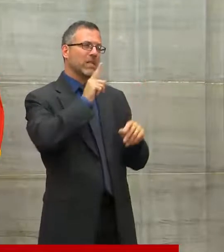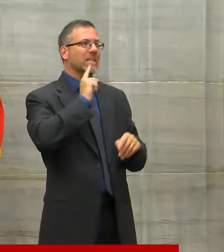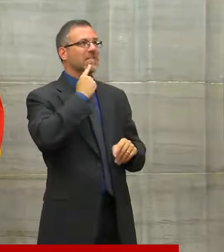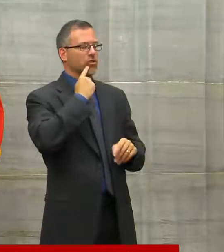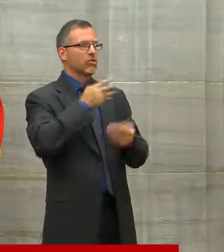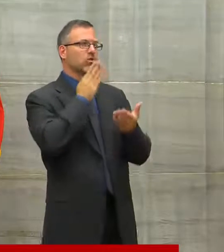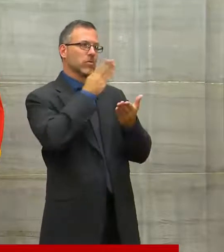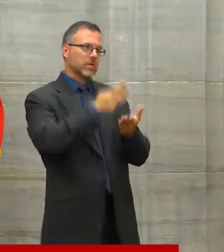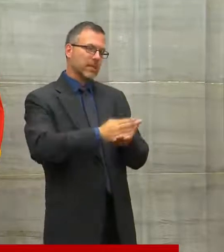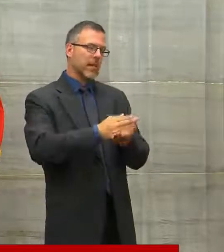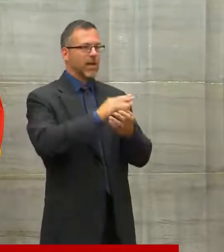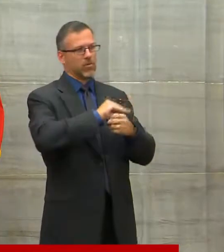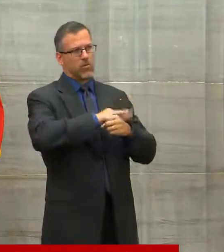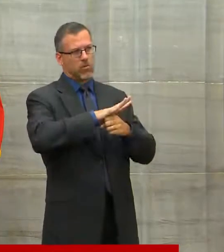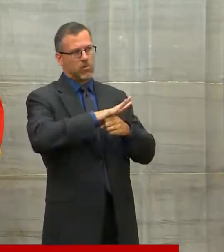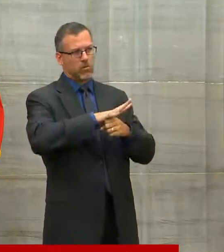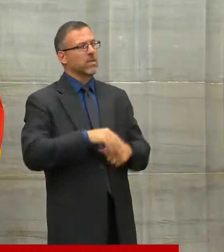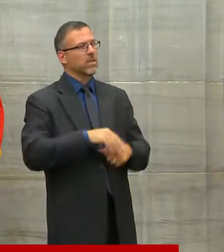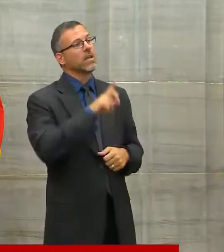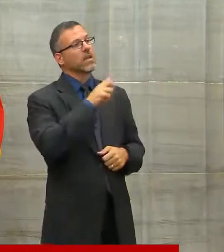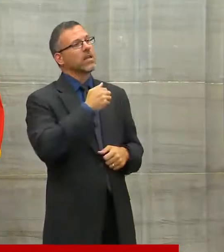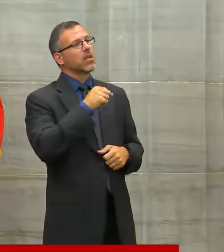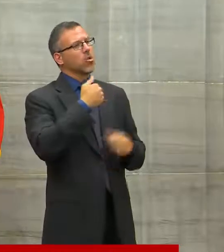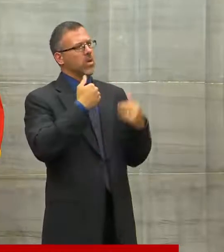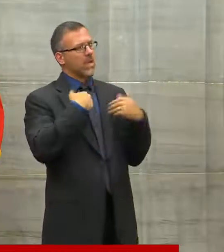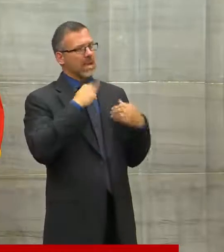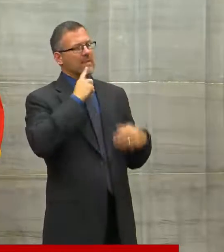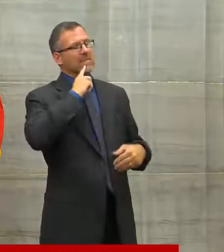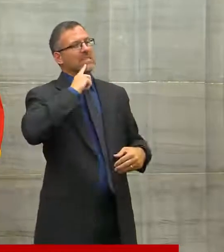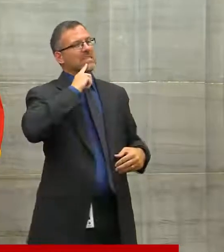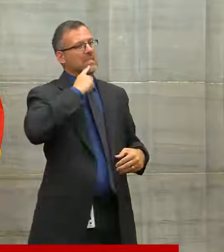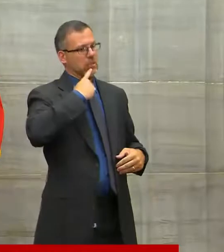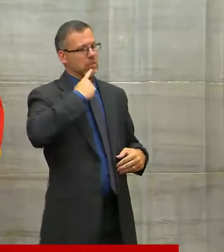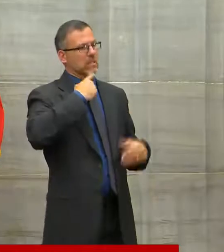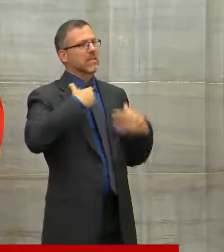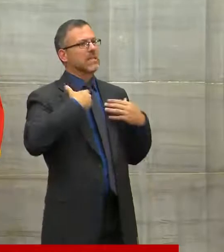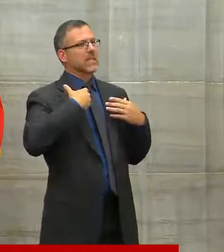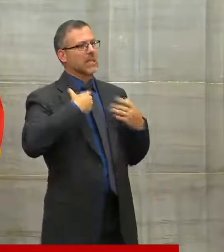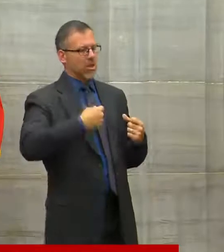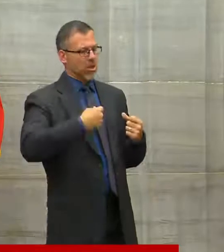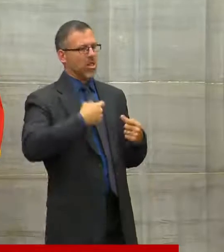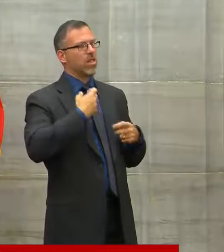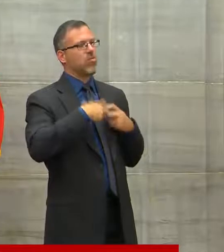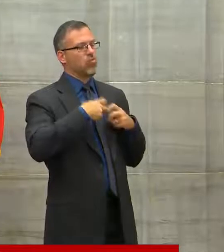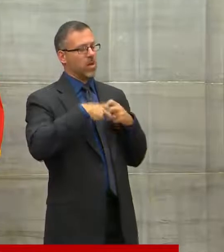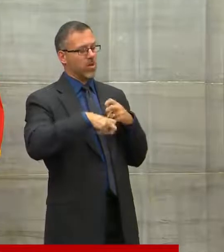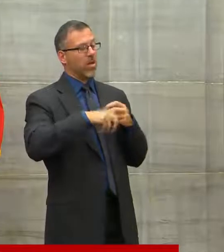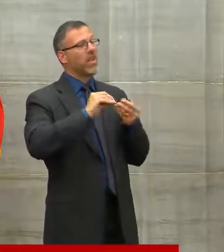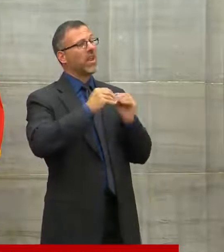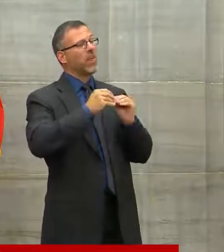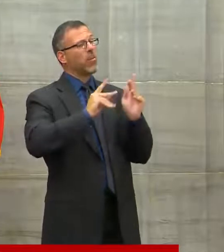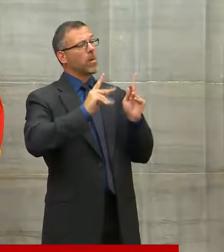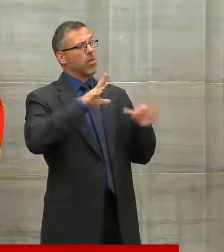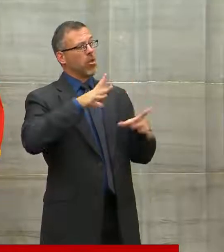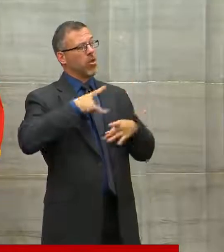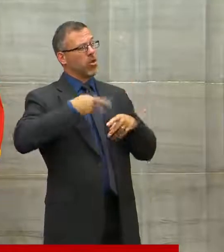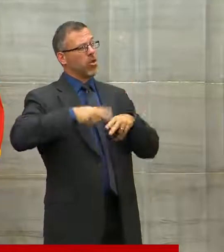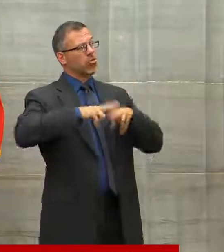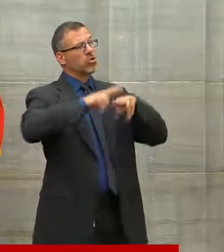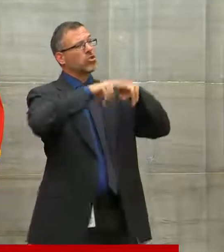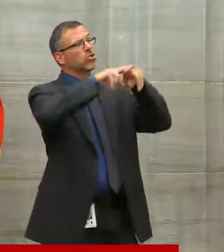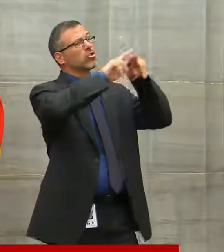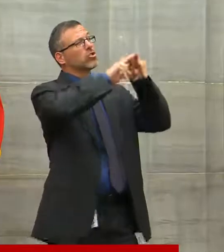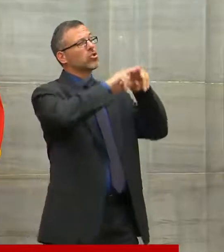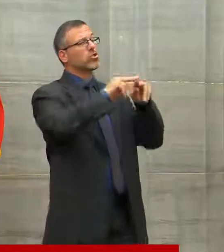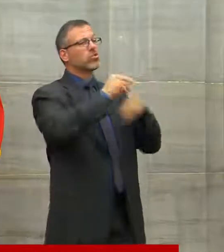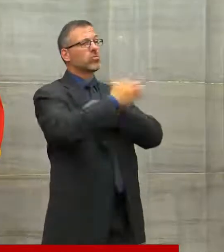a serious public health threat, as evidenced by increasing case counts in counties all over the